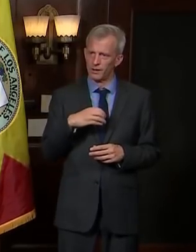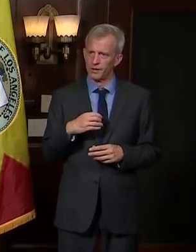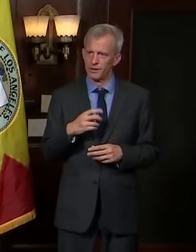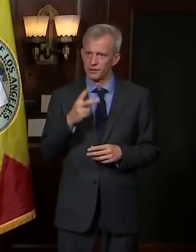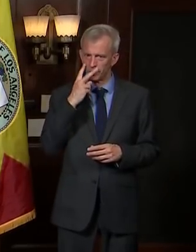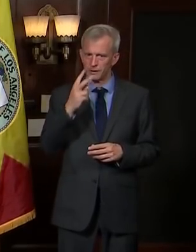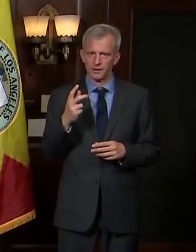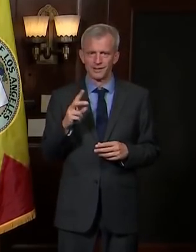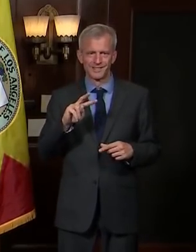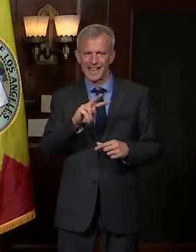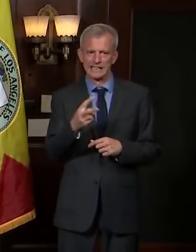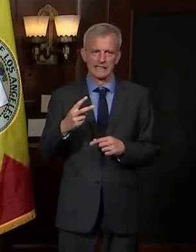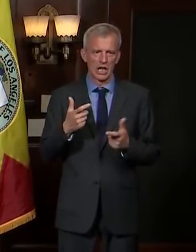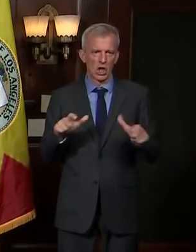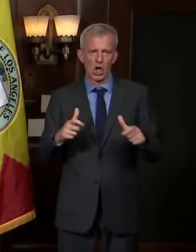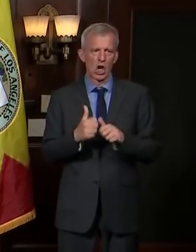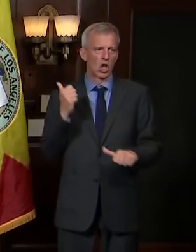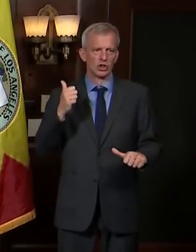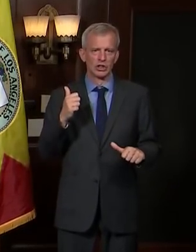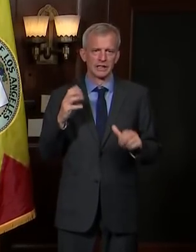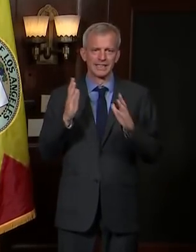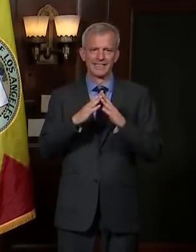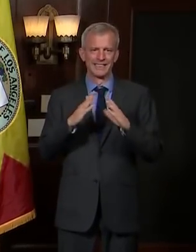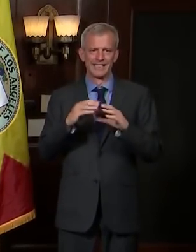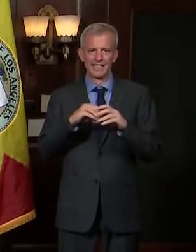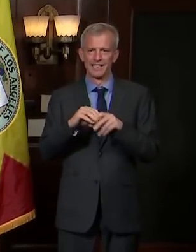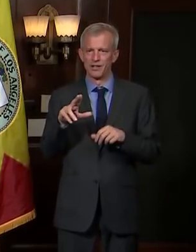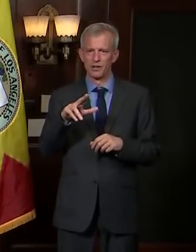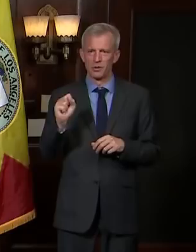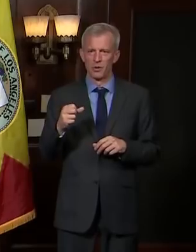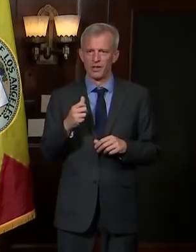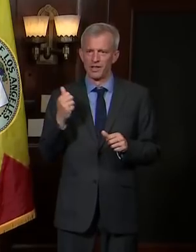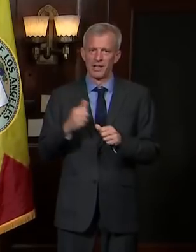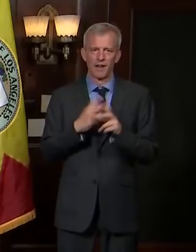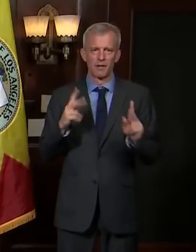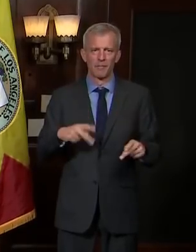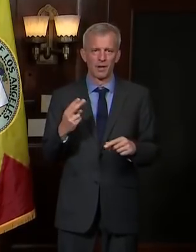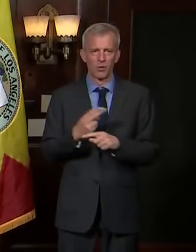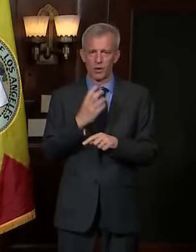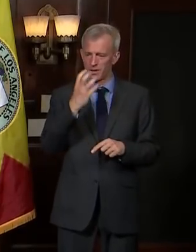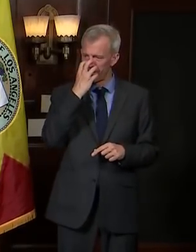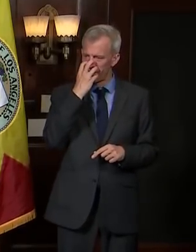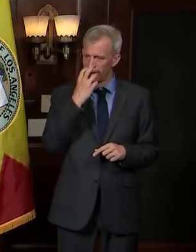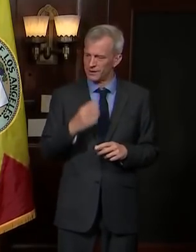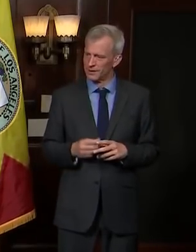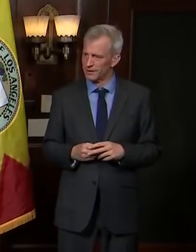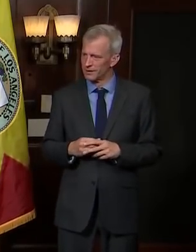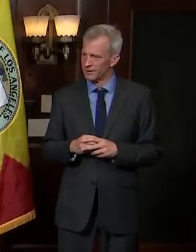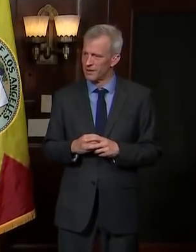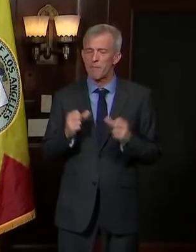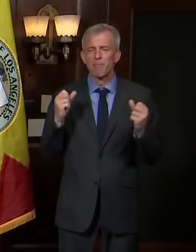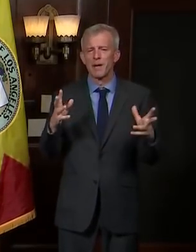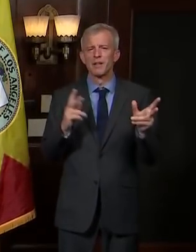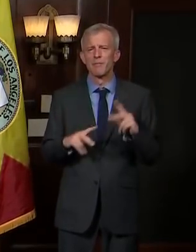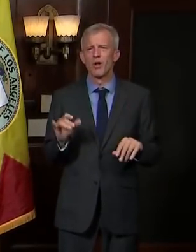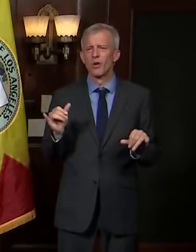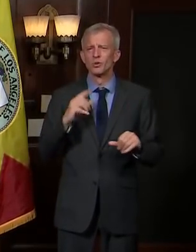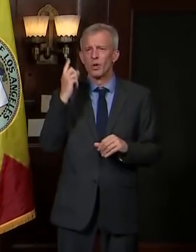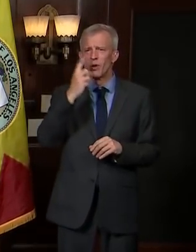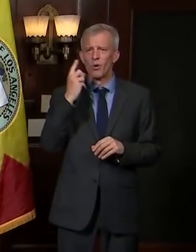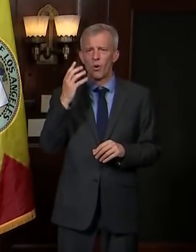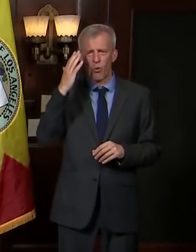second largest city in America with everybody wearing masks. Just talk about the surreal nature of this. And a lot of people are also wondering,